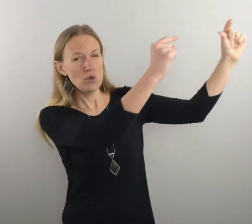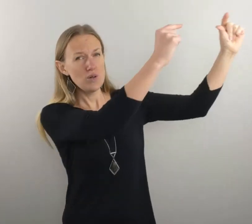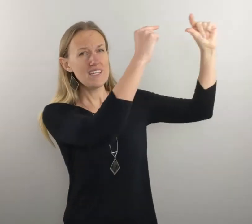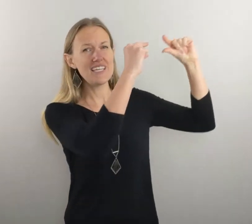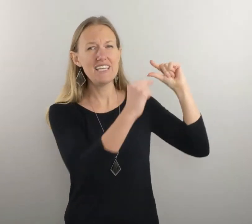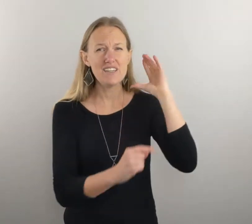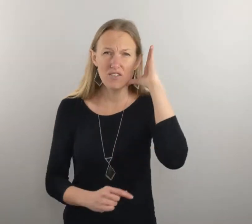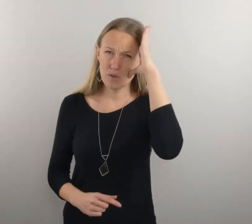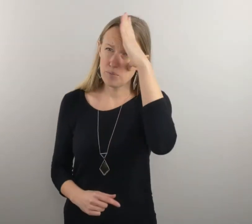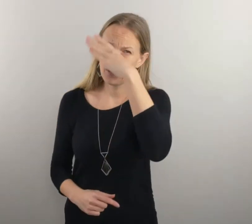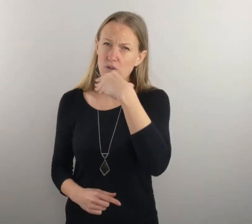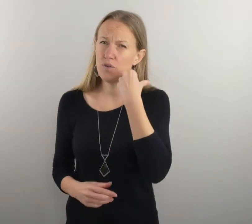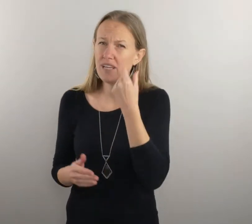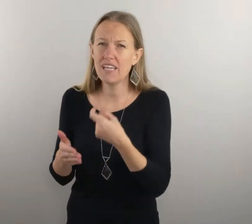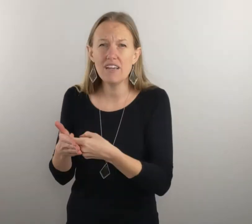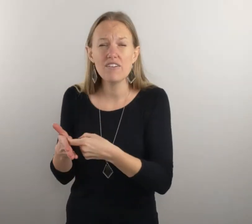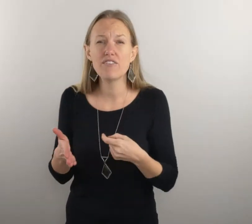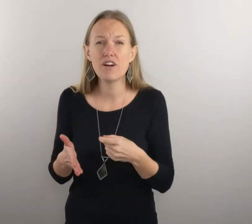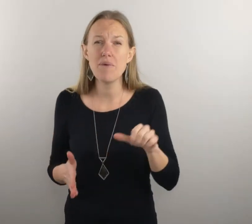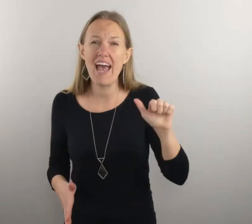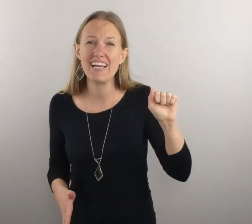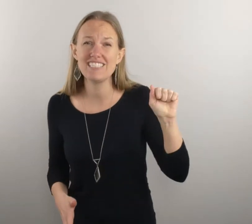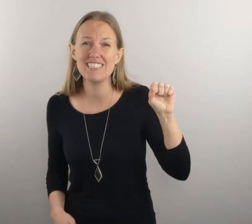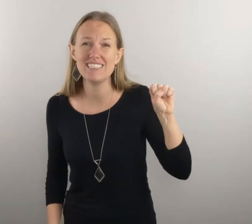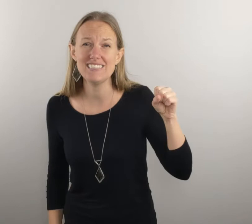You give beauty from ashes.